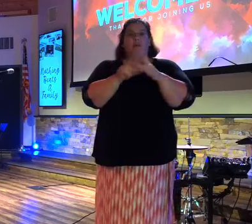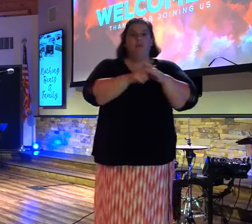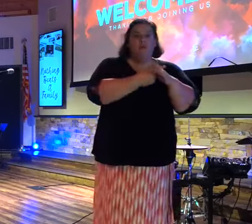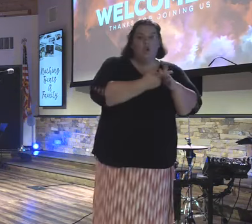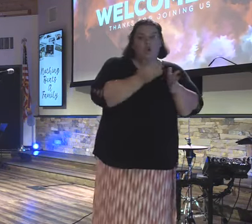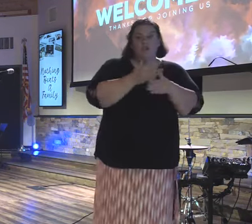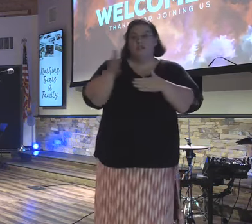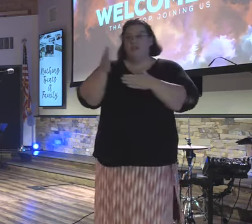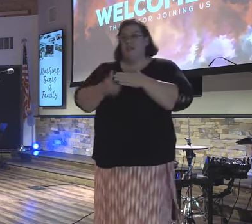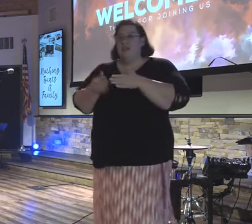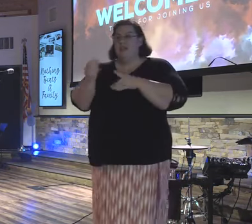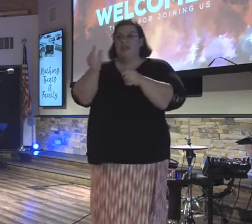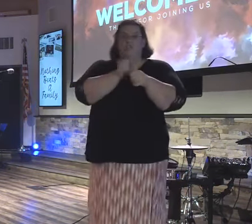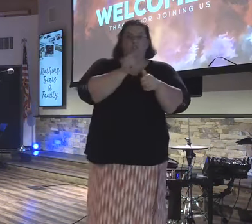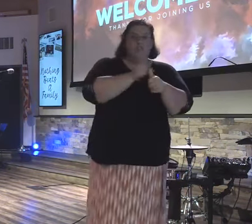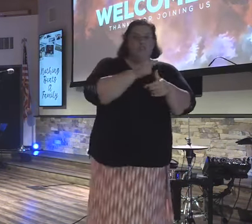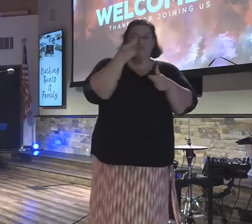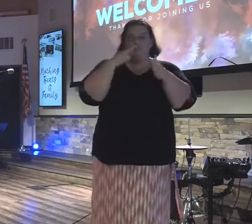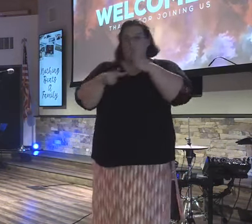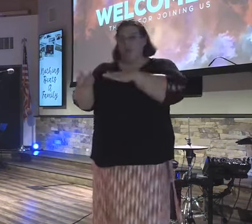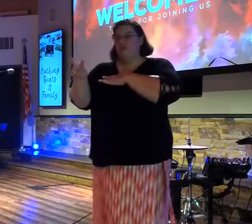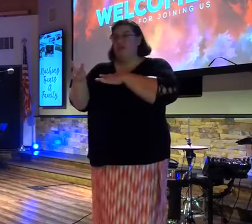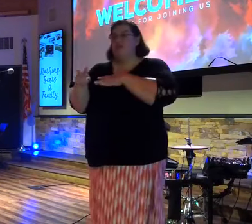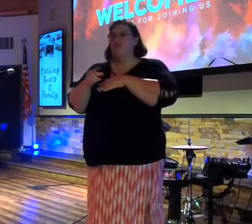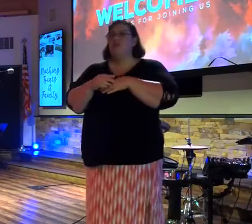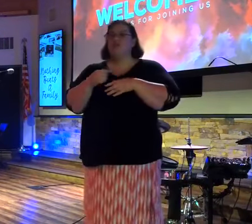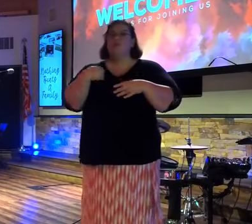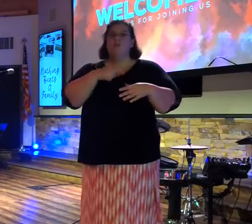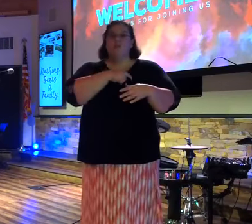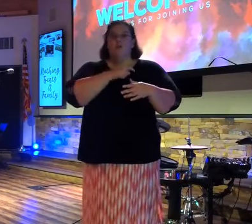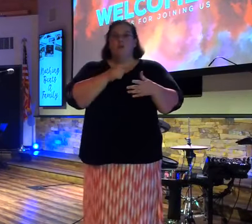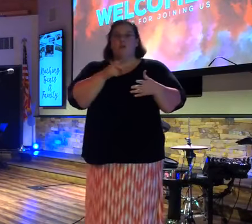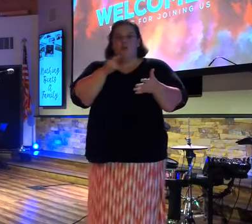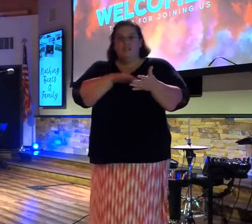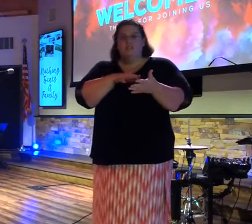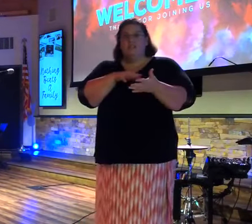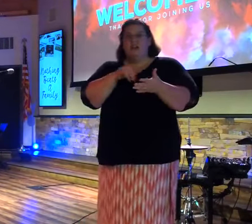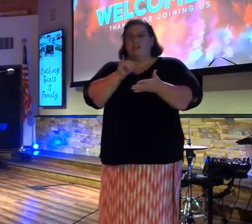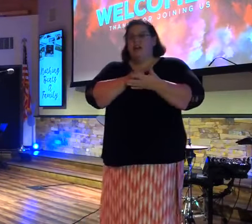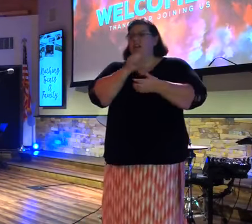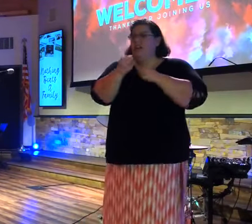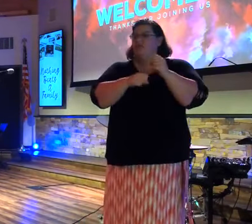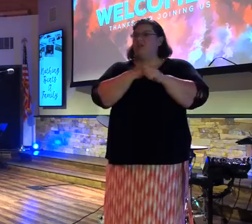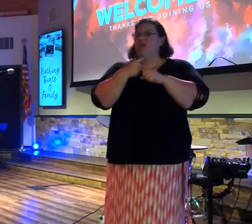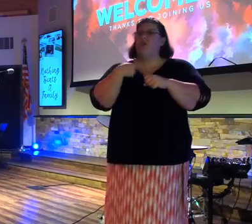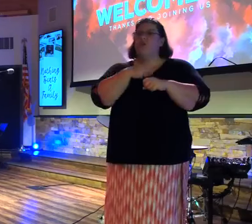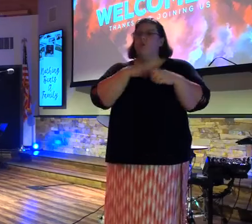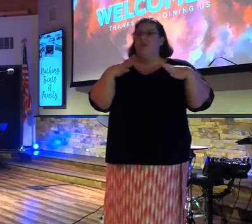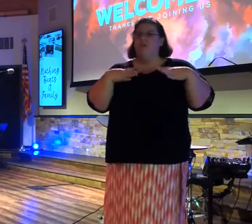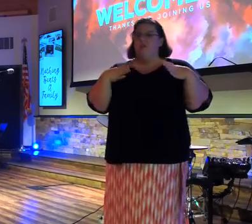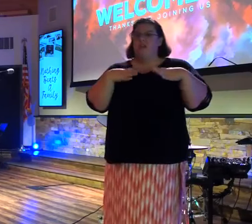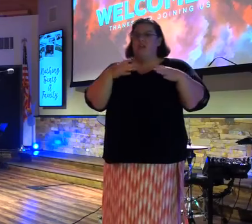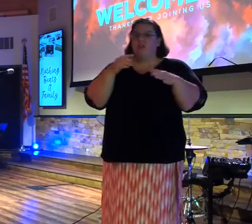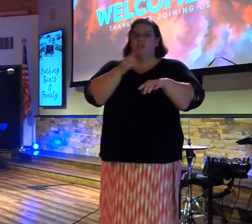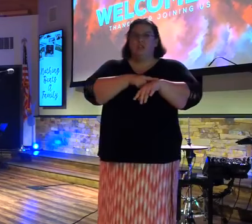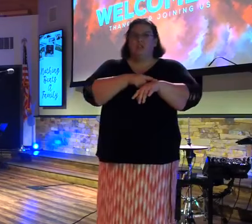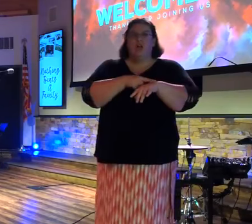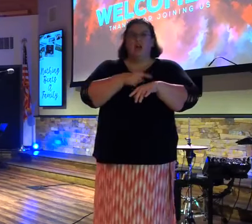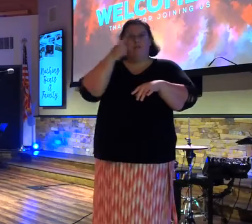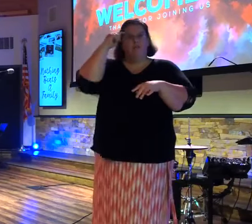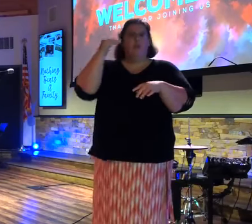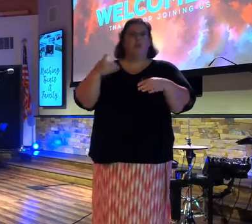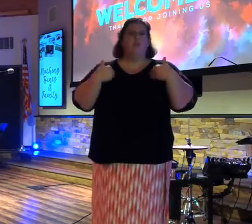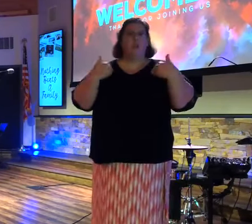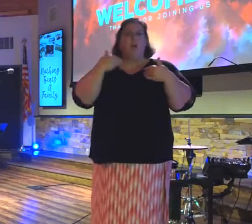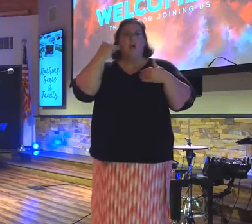to Revelation and how it's important to us. And so each year we like to take a retreat right before the fall semester to